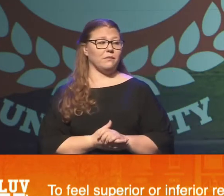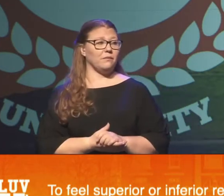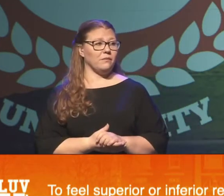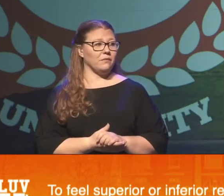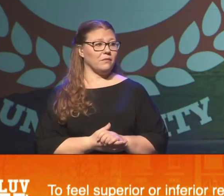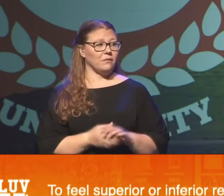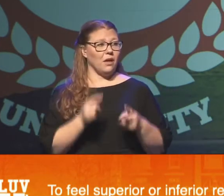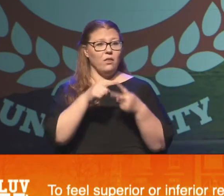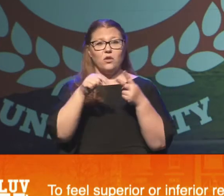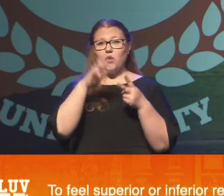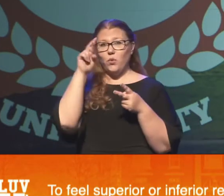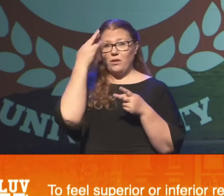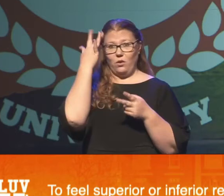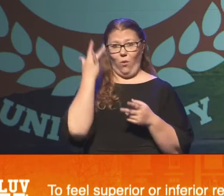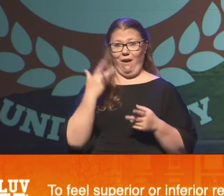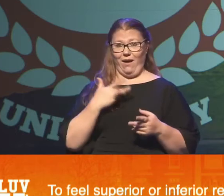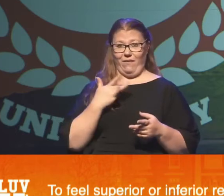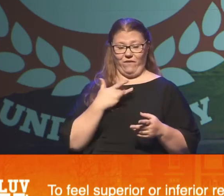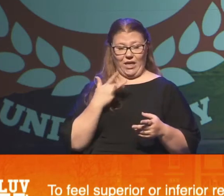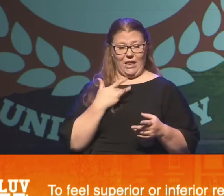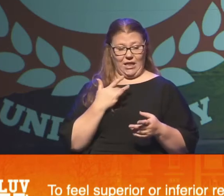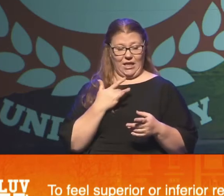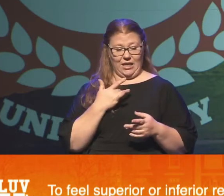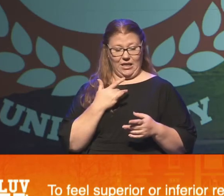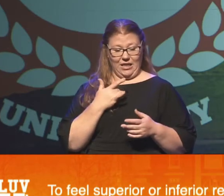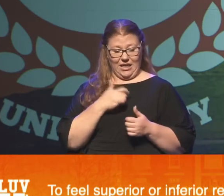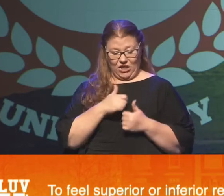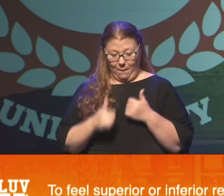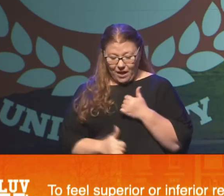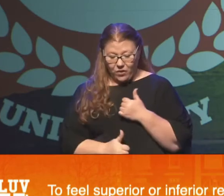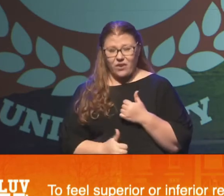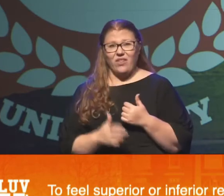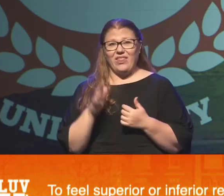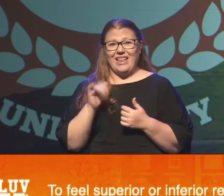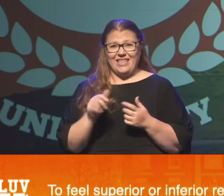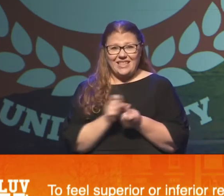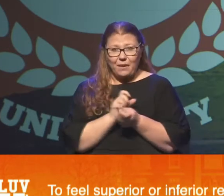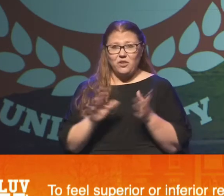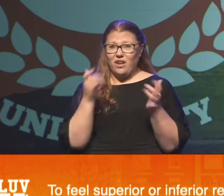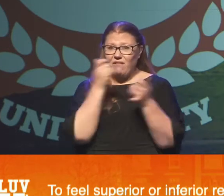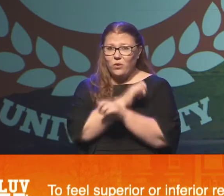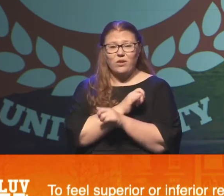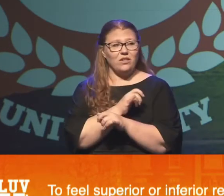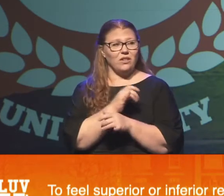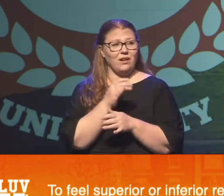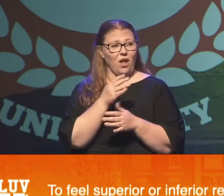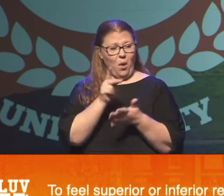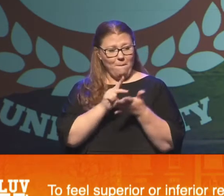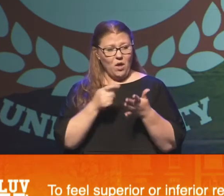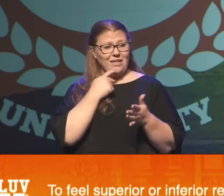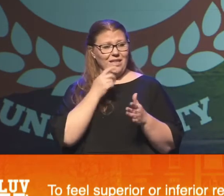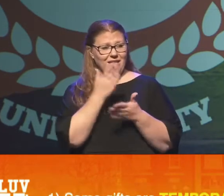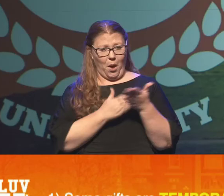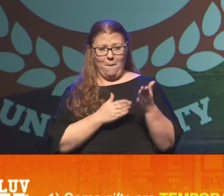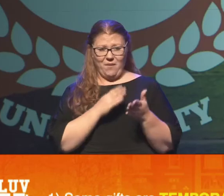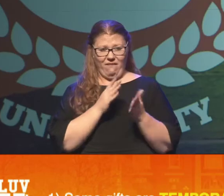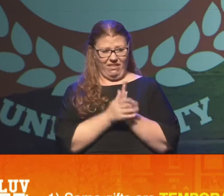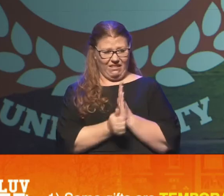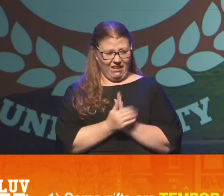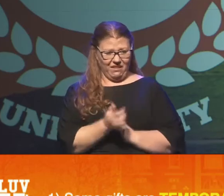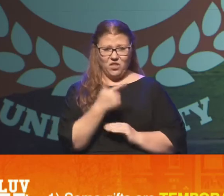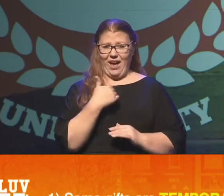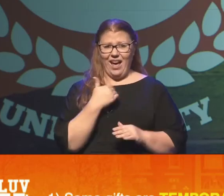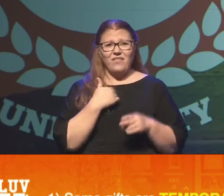And here's 2 reasons why feeling superior is so damaging and foolish. For one, Paul says, some of these gifts that you have,